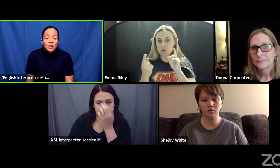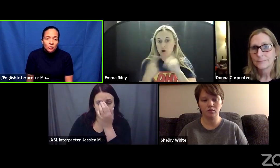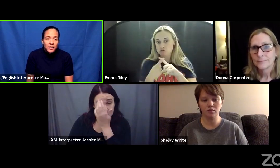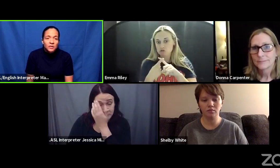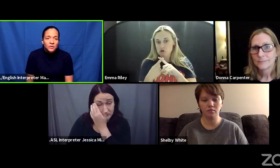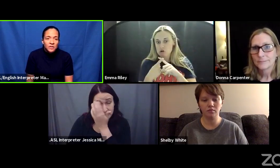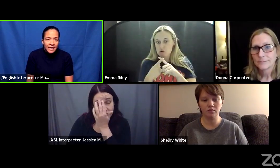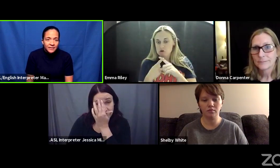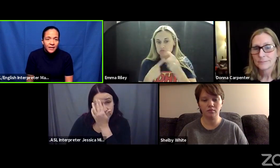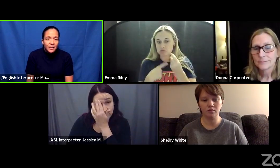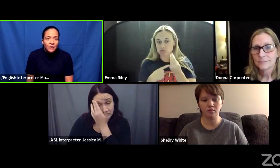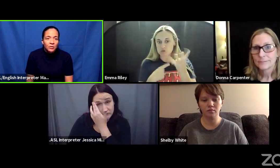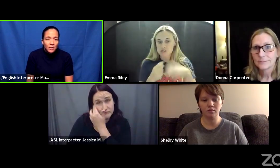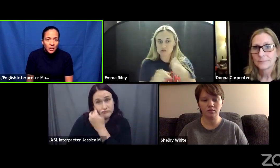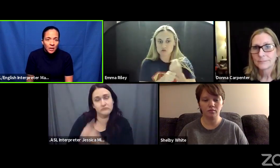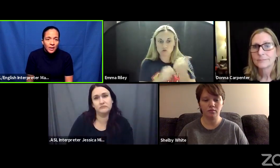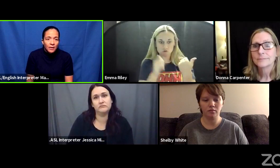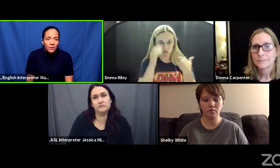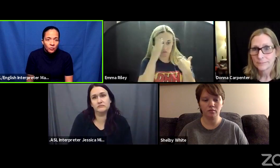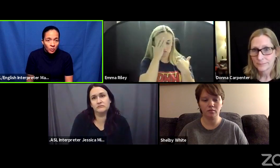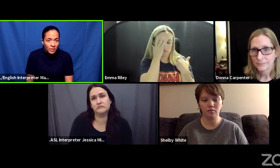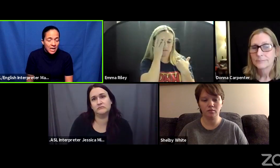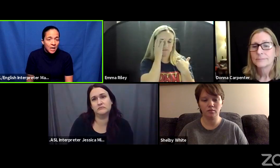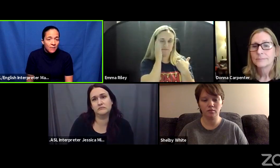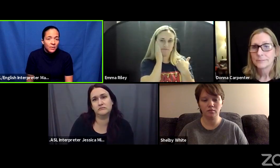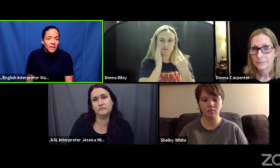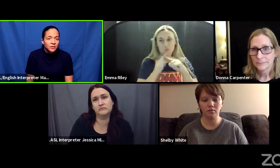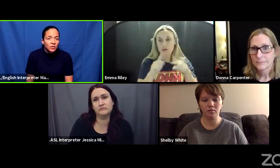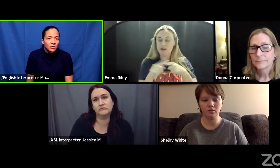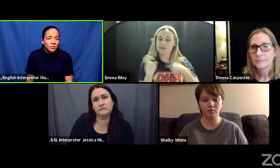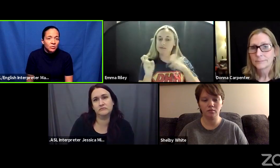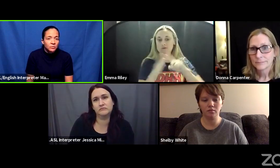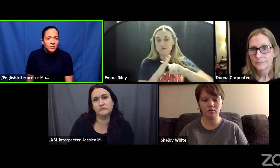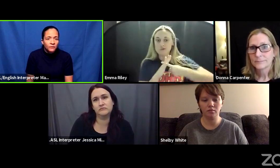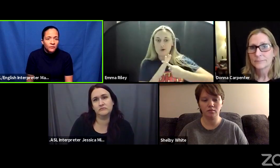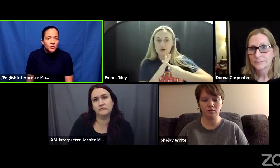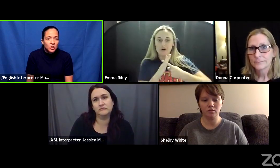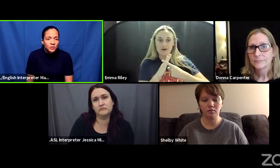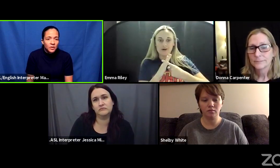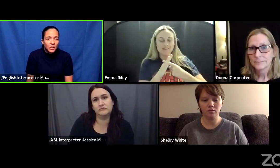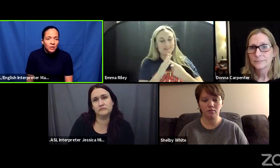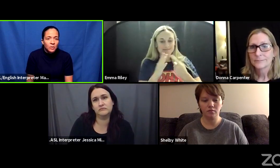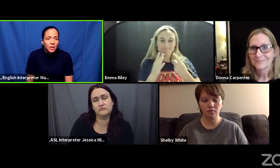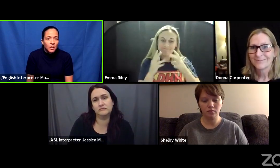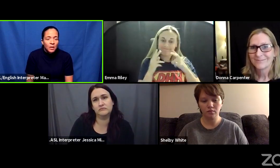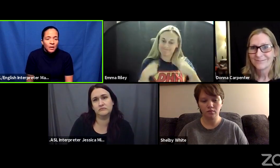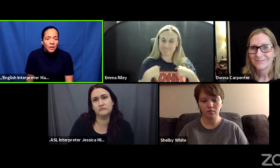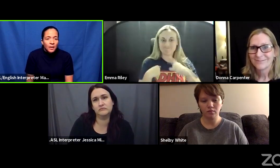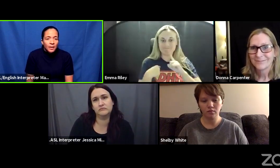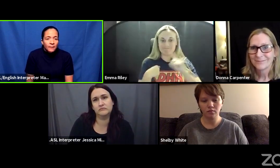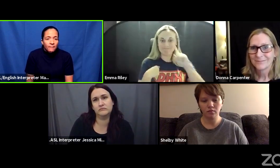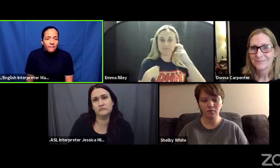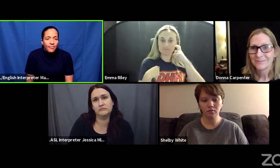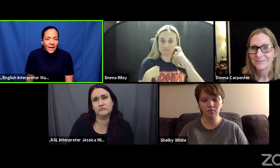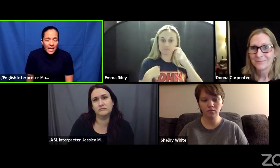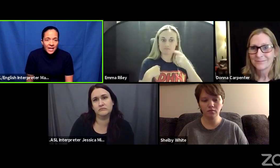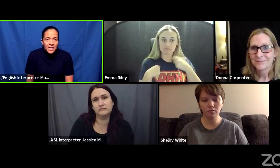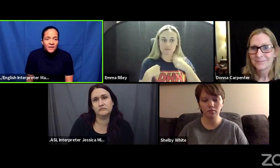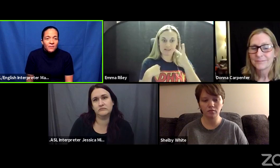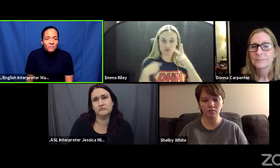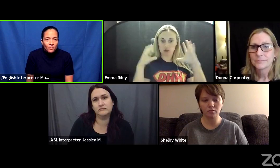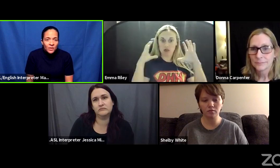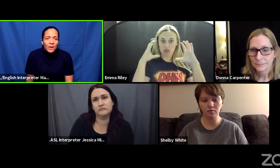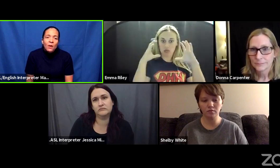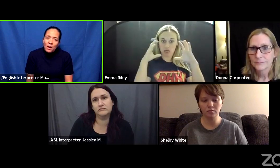mother. So I used ASL growing up until a few years ago.